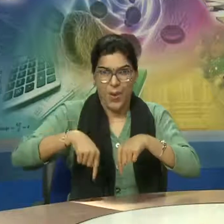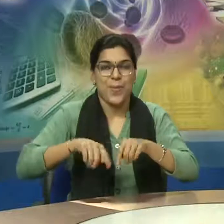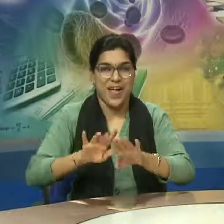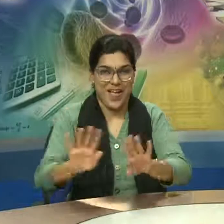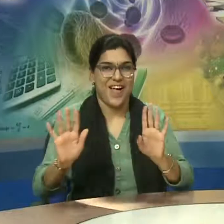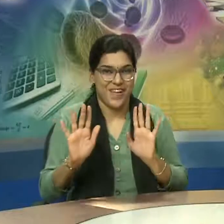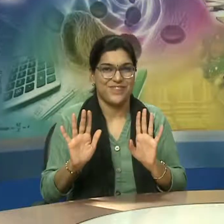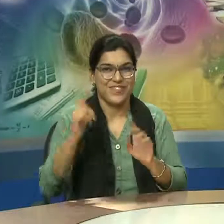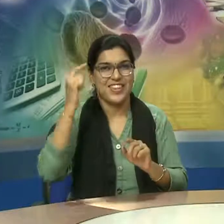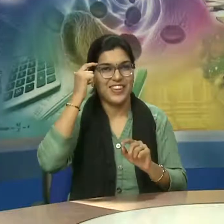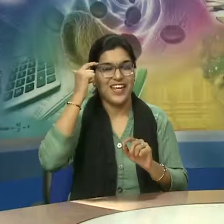and in